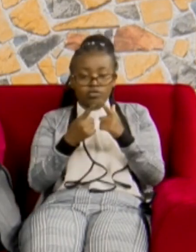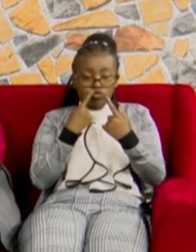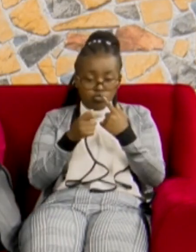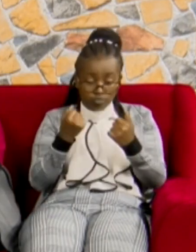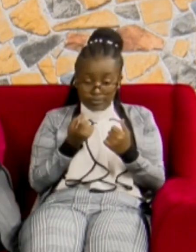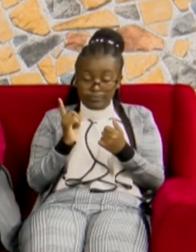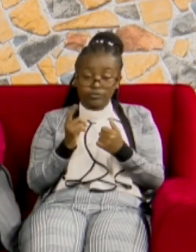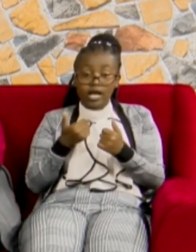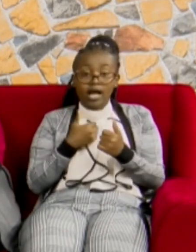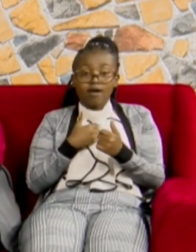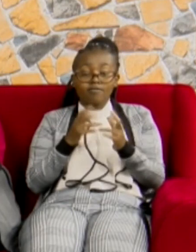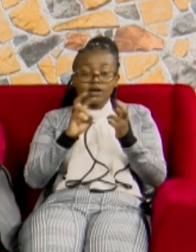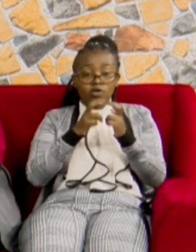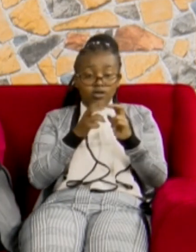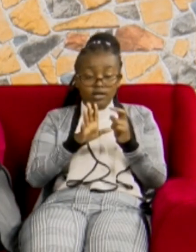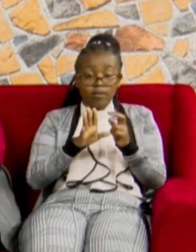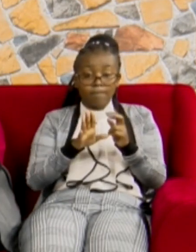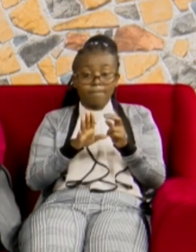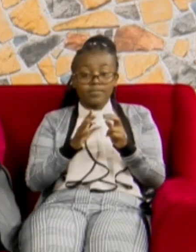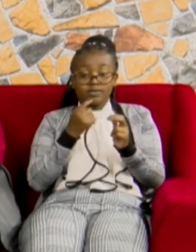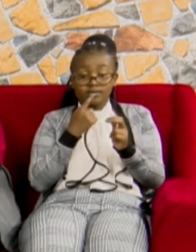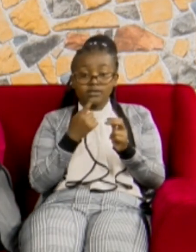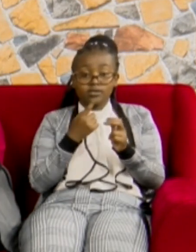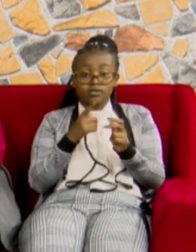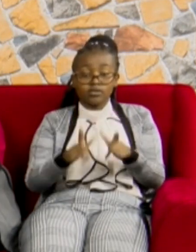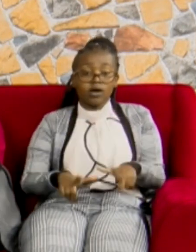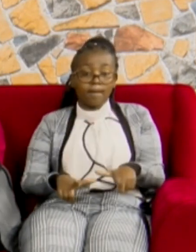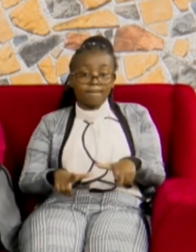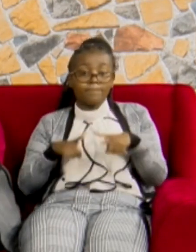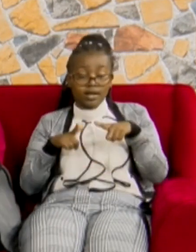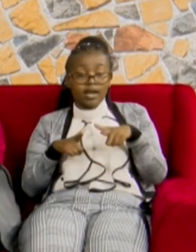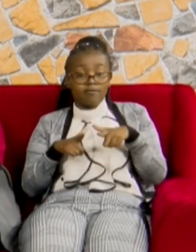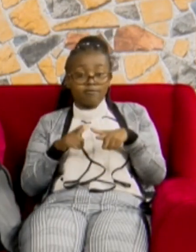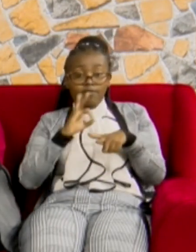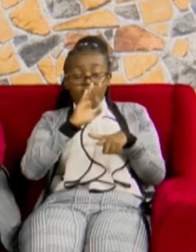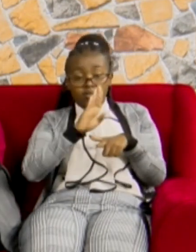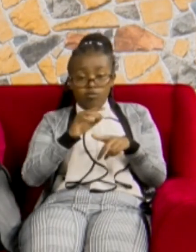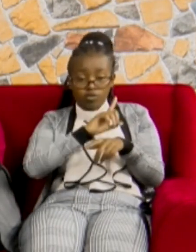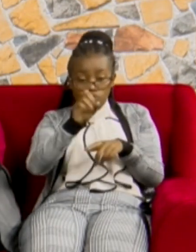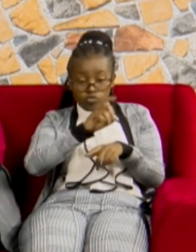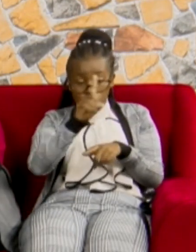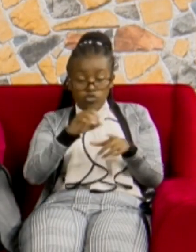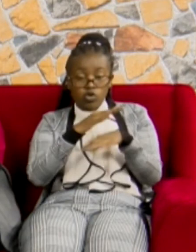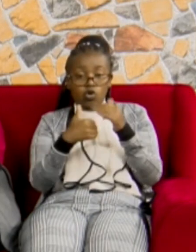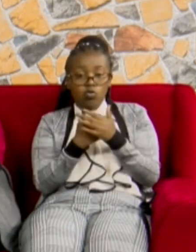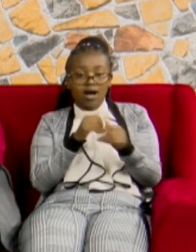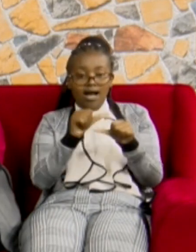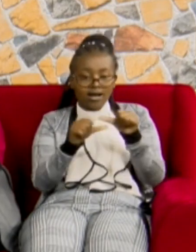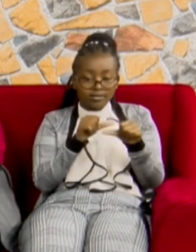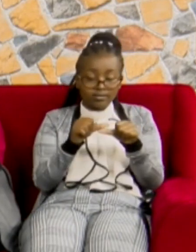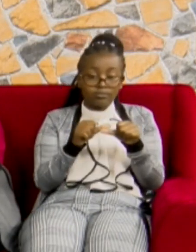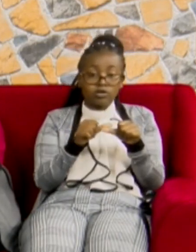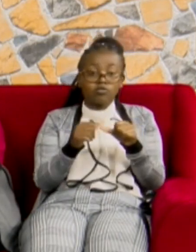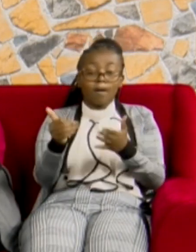her. We shall have her contact, and I have tagged her on our live Facebook feed. So for any questions and all those who are asking about